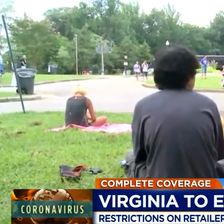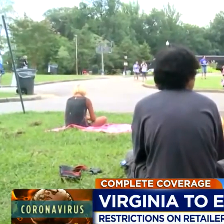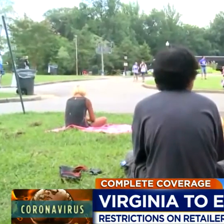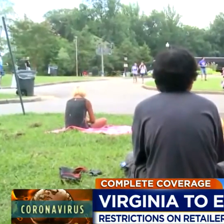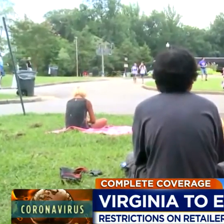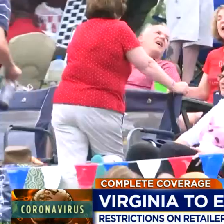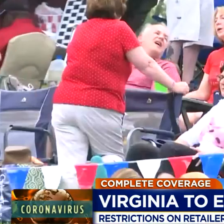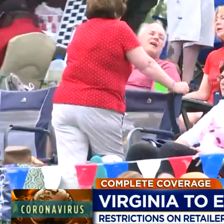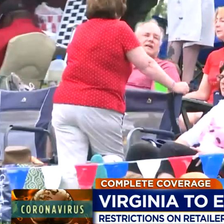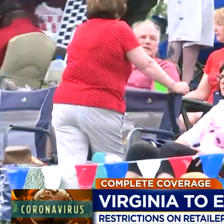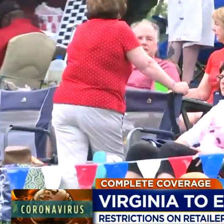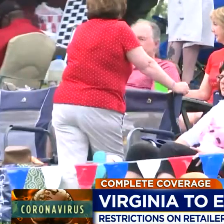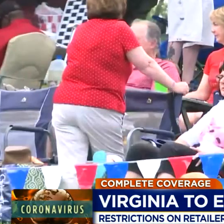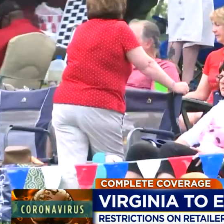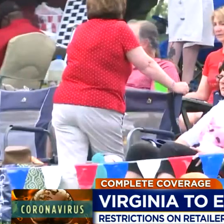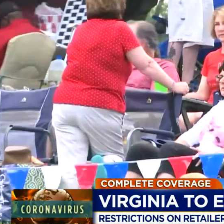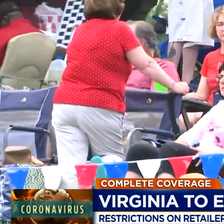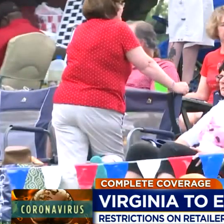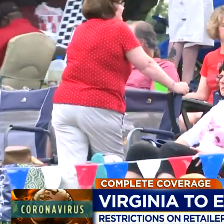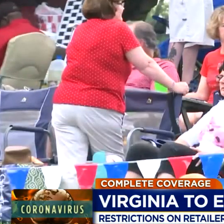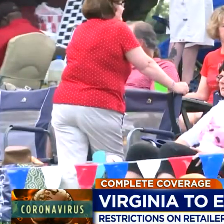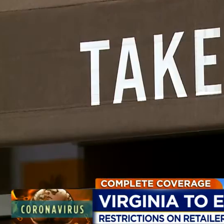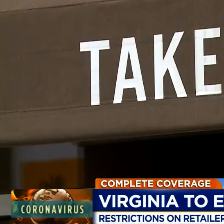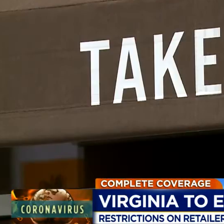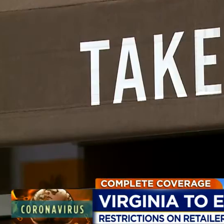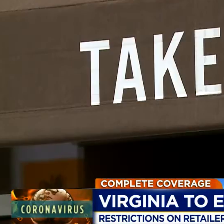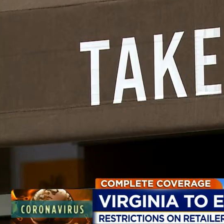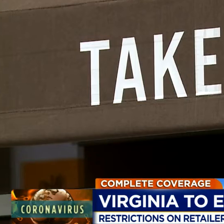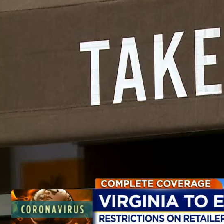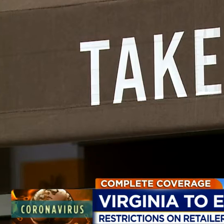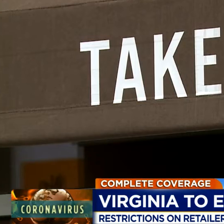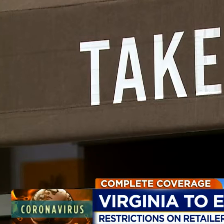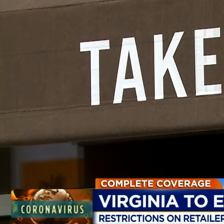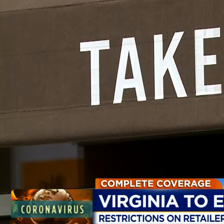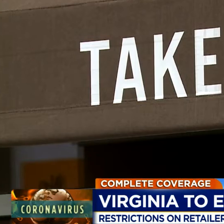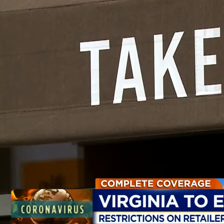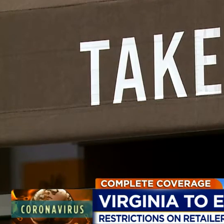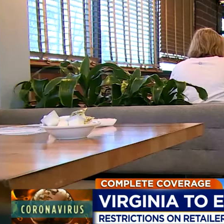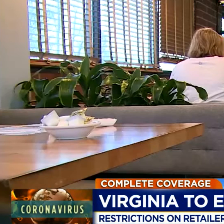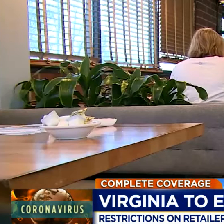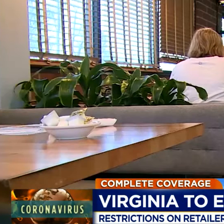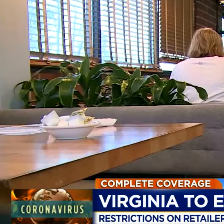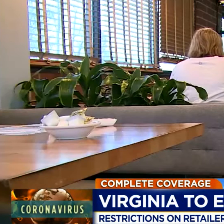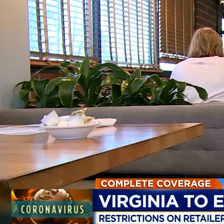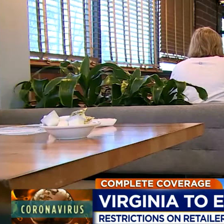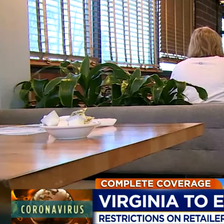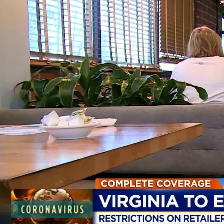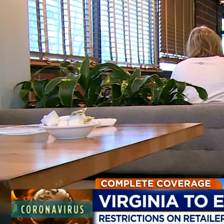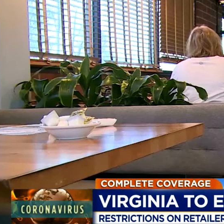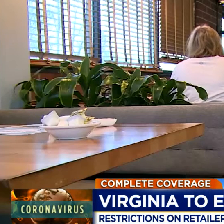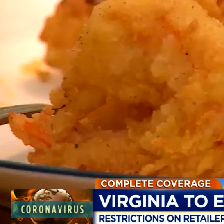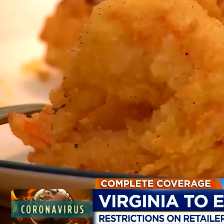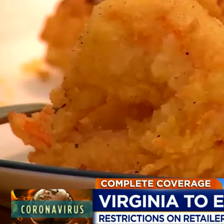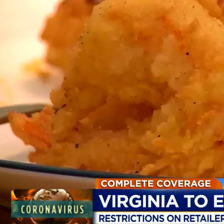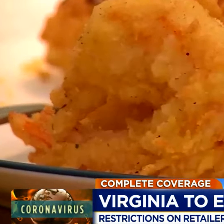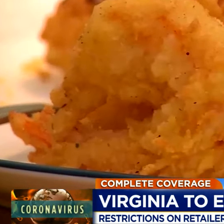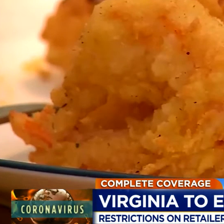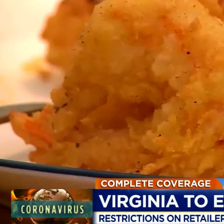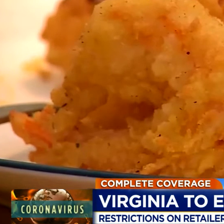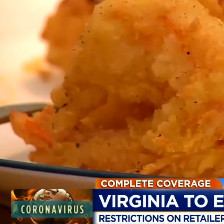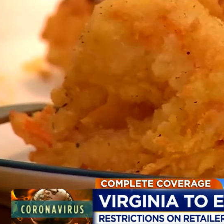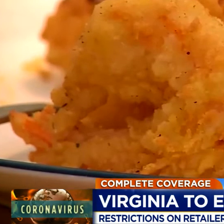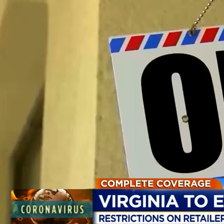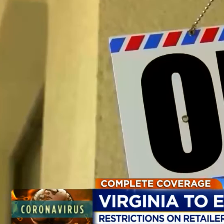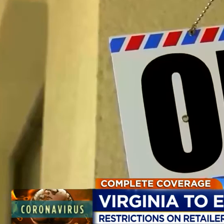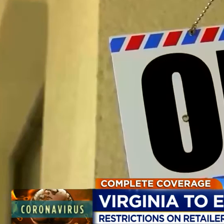to have up to 250 people, no more caps on customers at non-essential retail and restaurants, but physical distancing will be required for the latter,